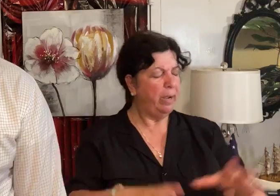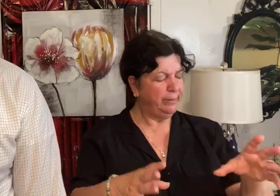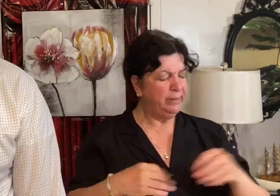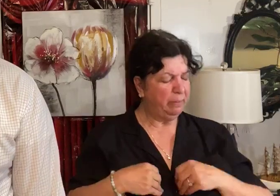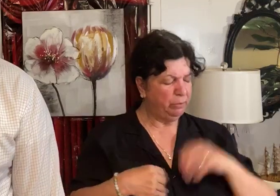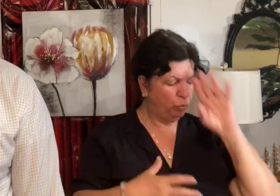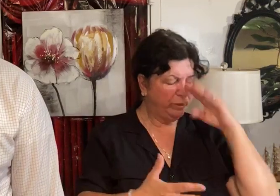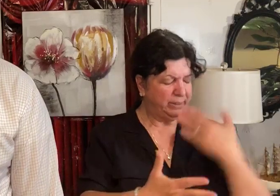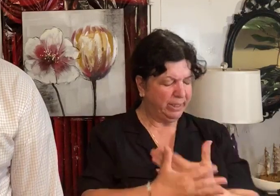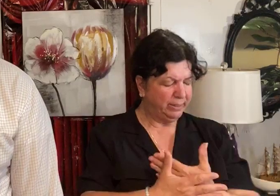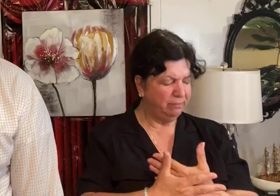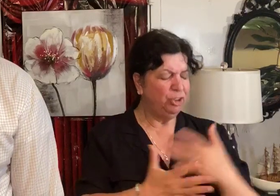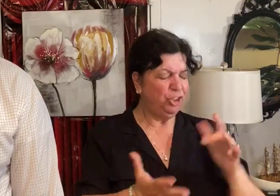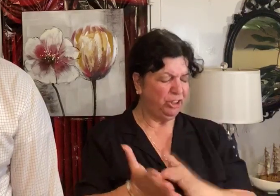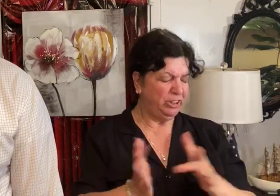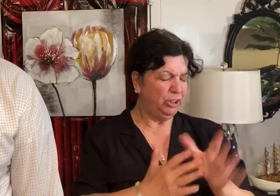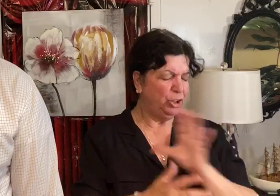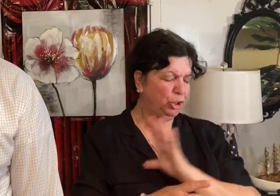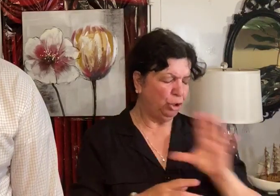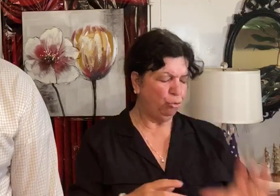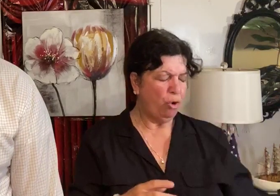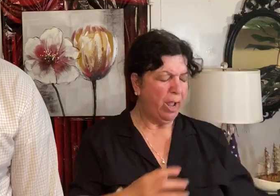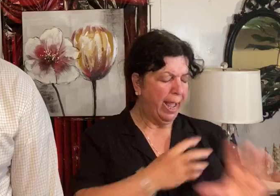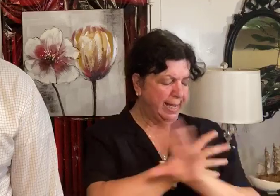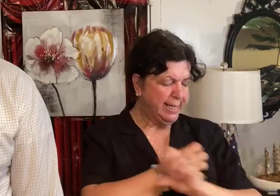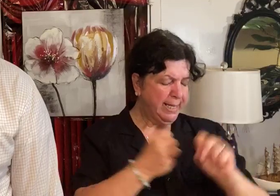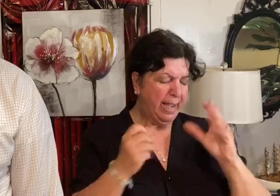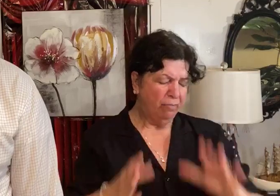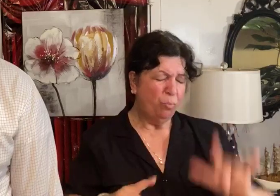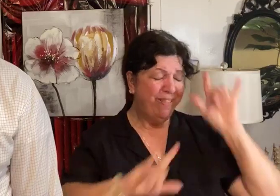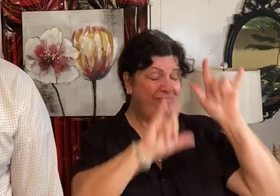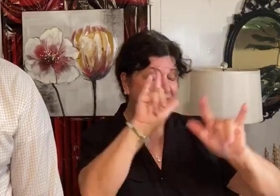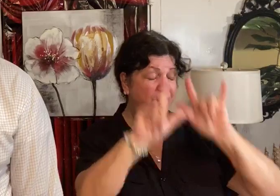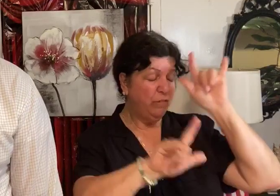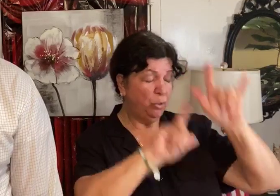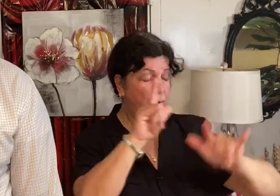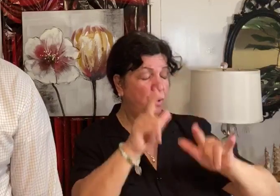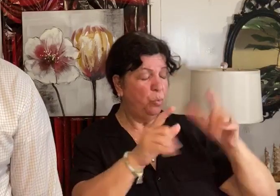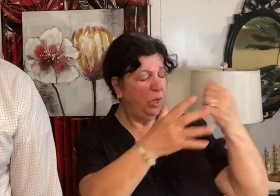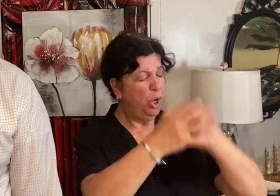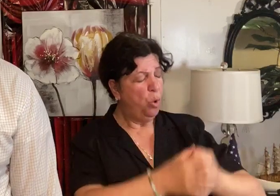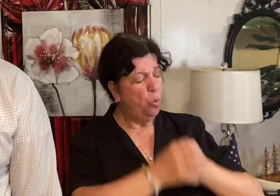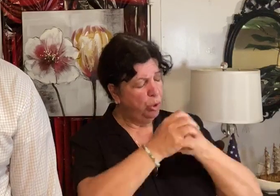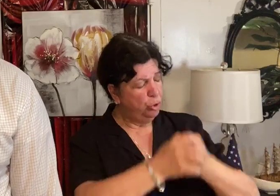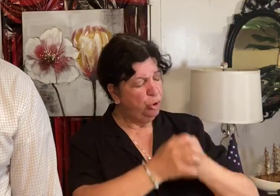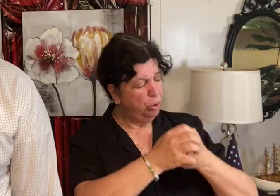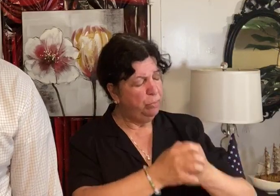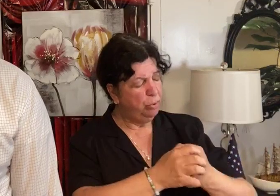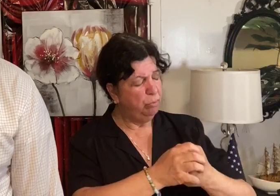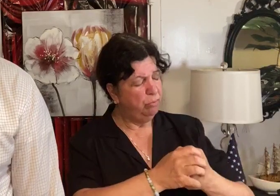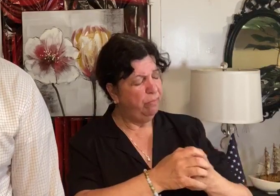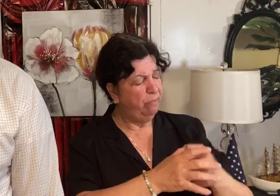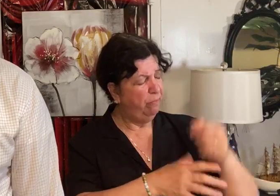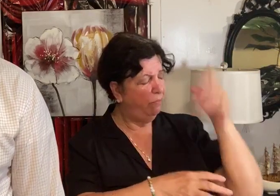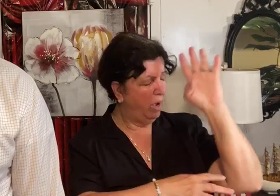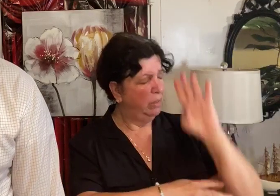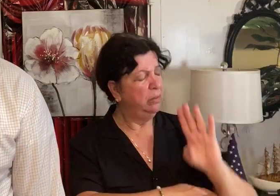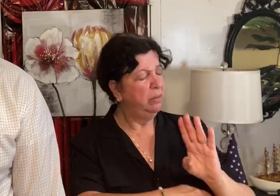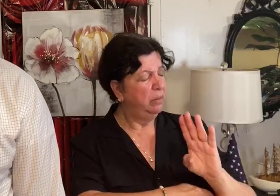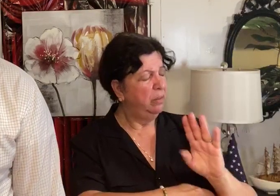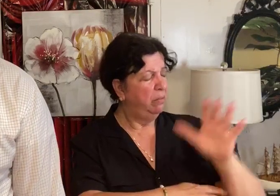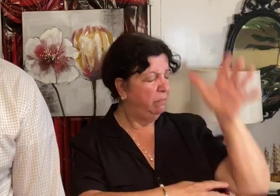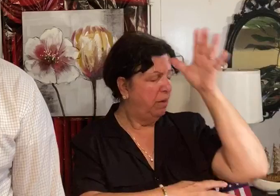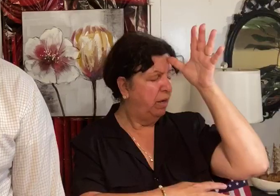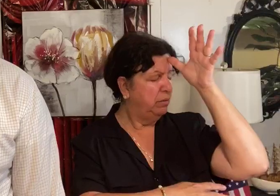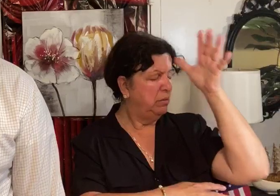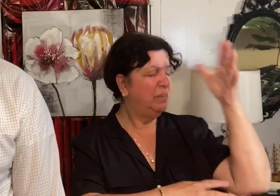your Son as my Savior. Thank you, Father. We love you, dear Father. We worship and adore you, dear Father. Dear Father, give